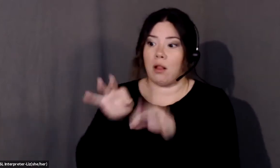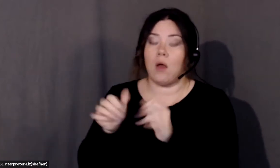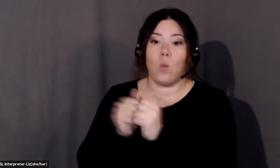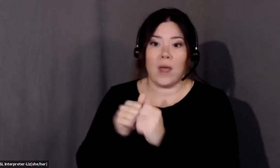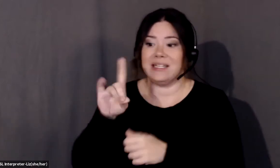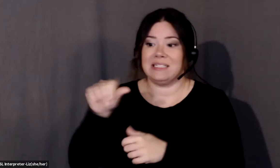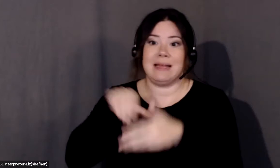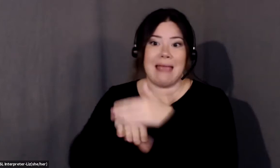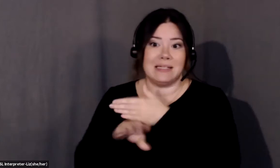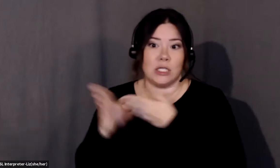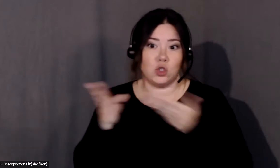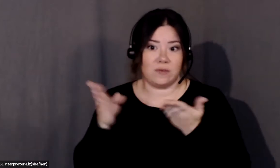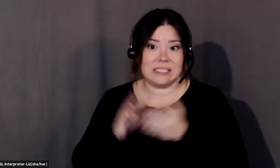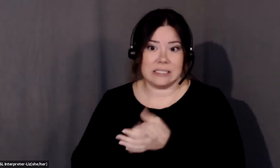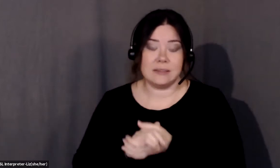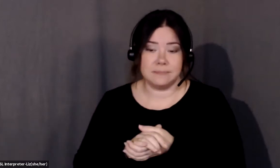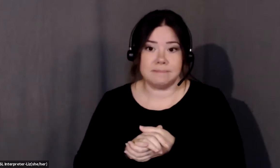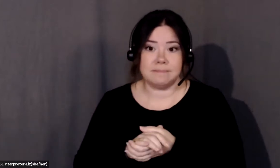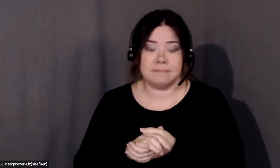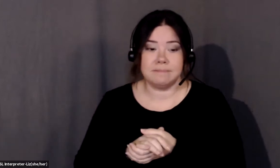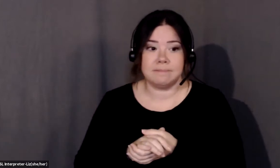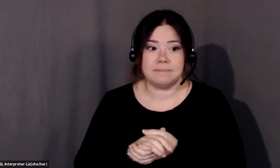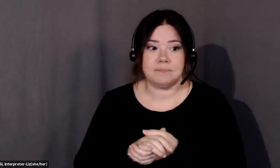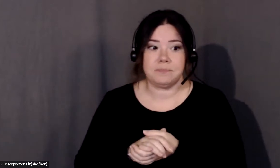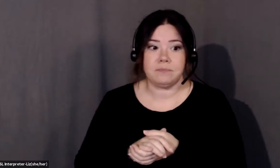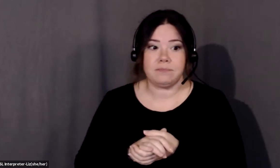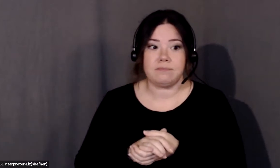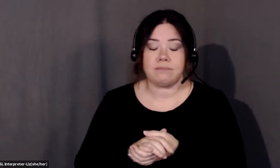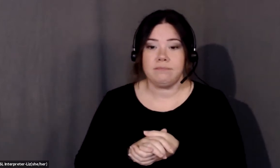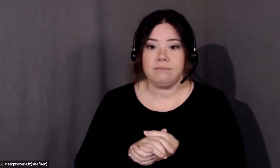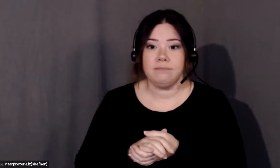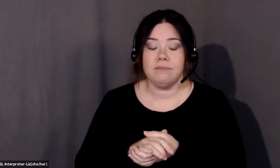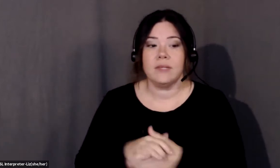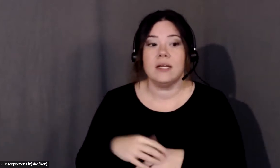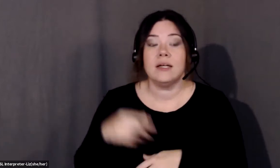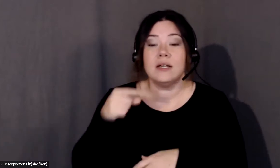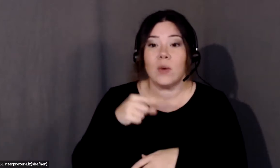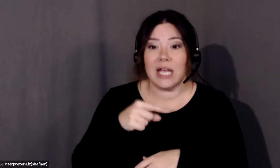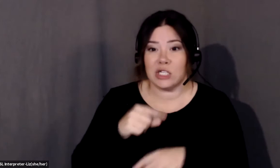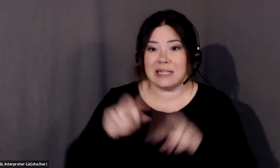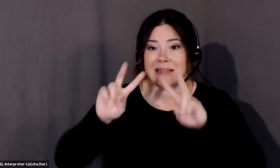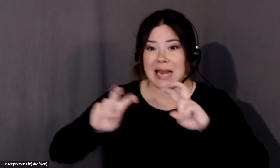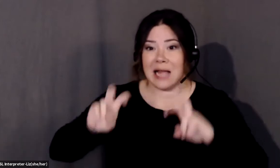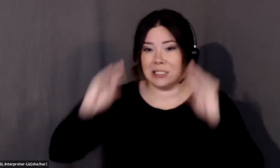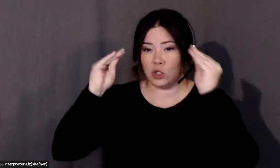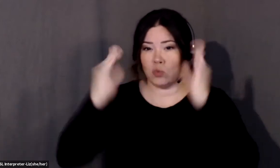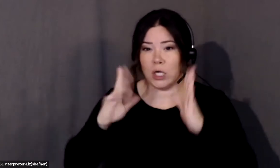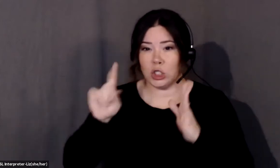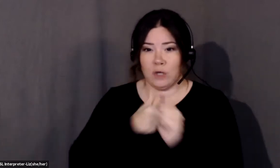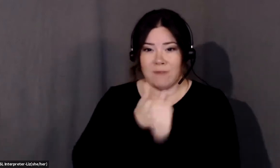Services. So here's the analysis that an instructor should go through.